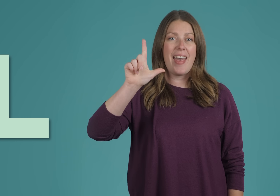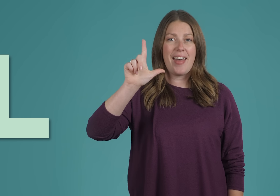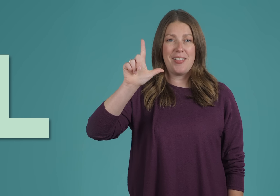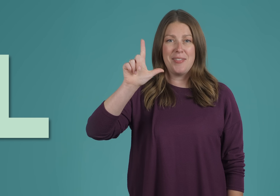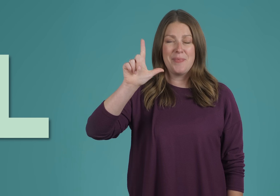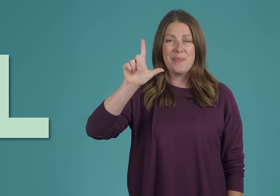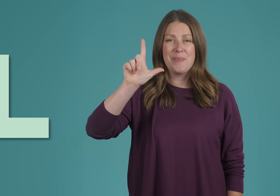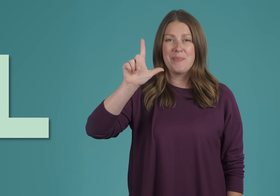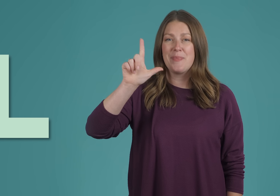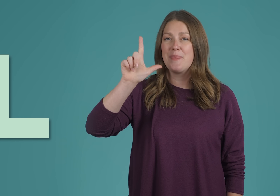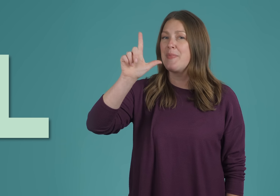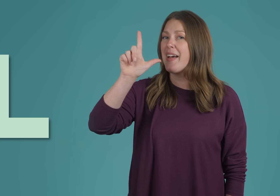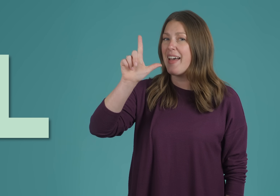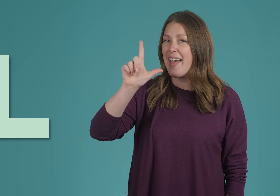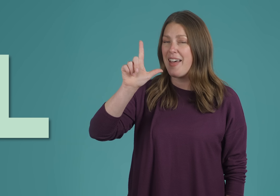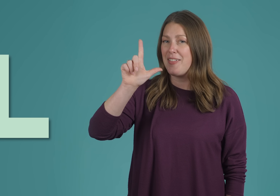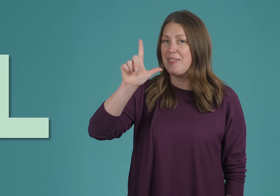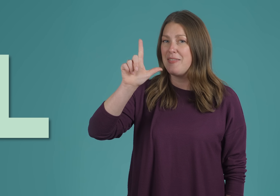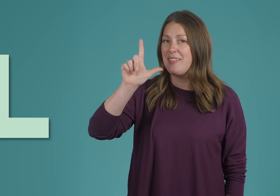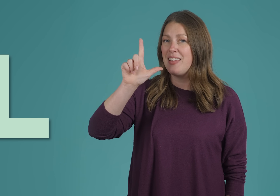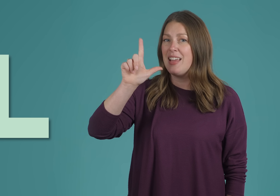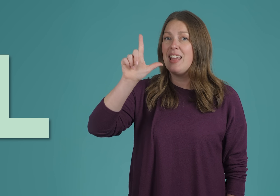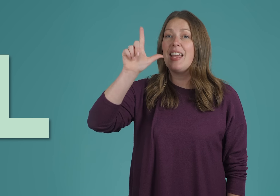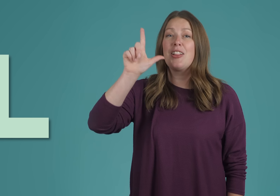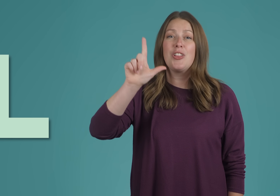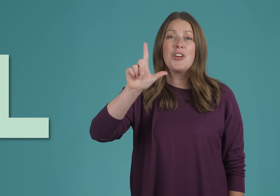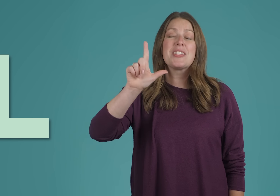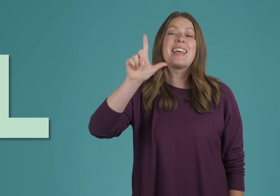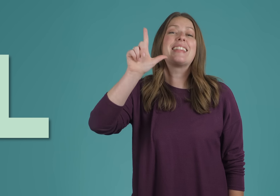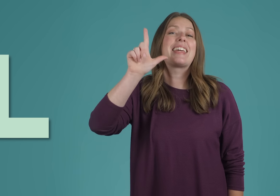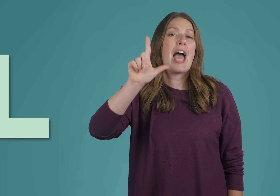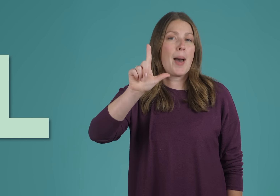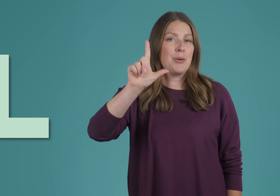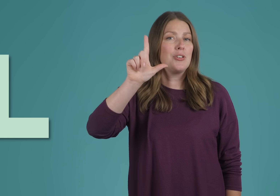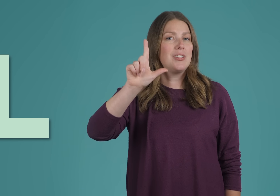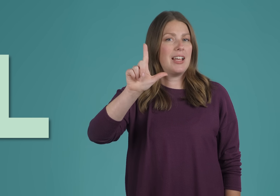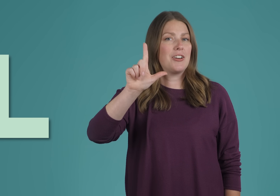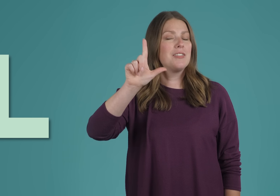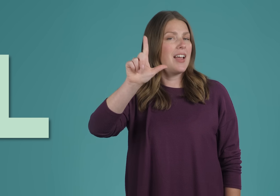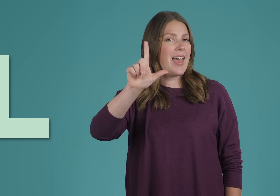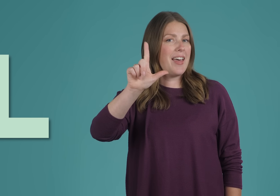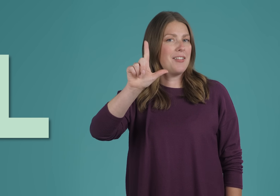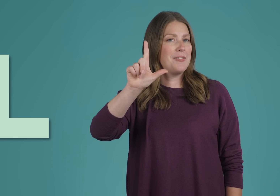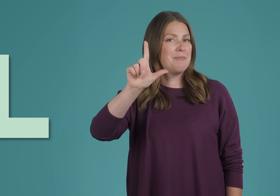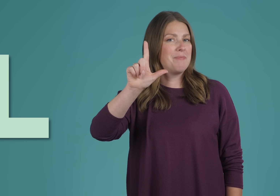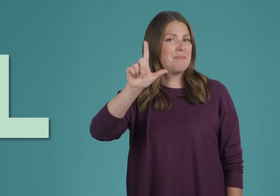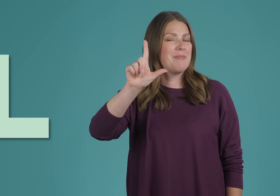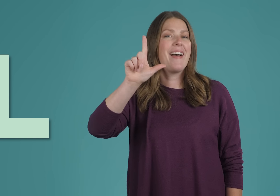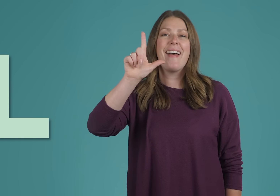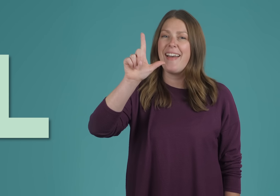L. L. It looks like the capital letter L.